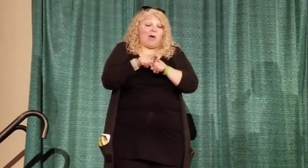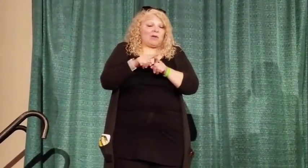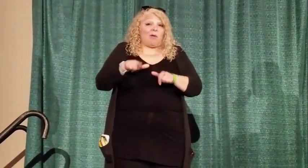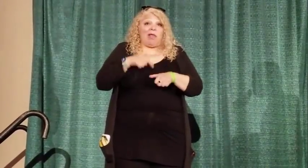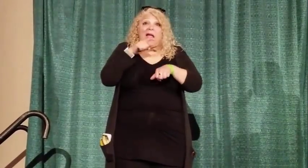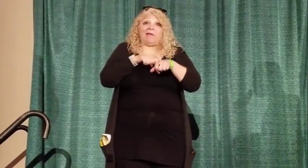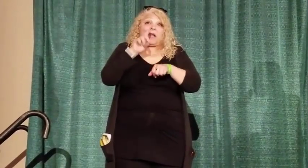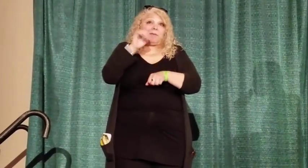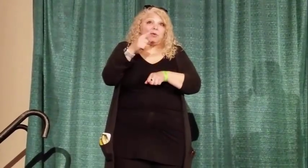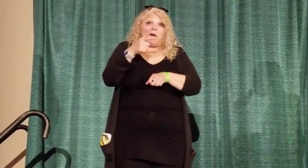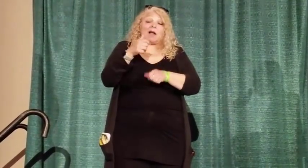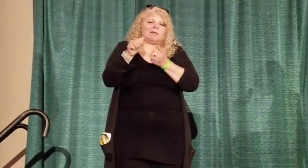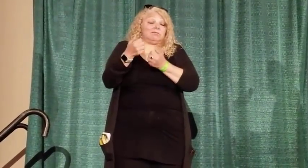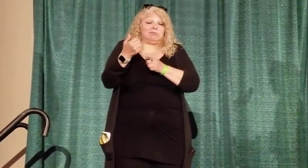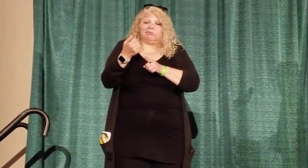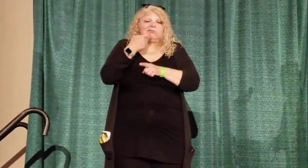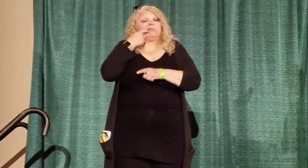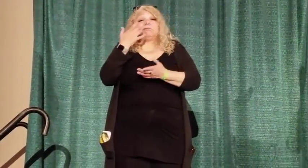other correlation.